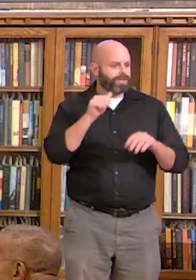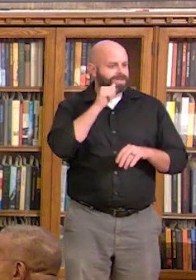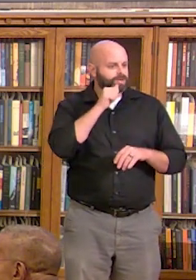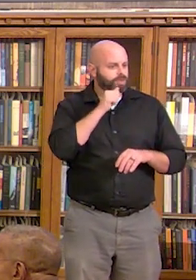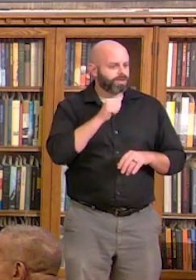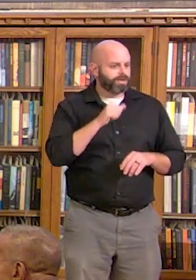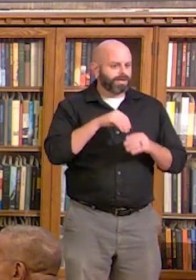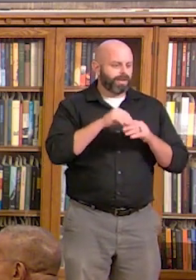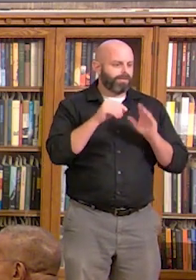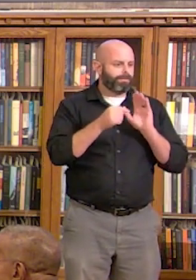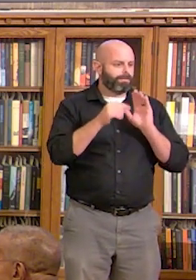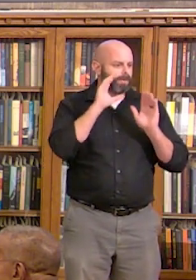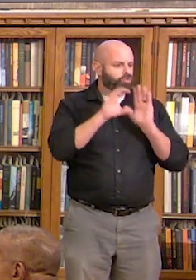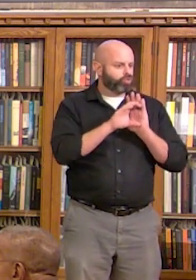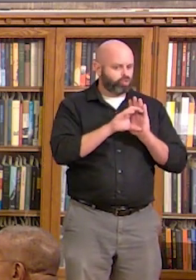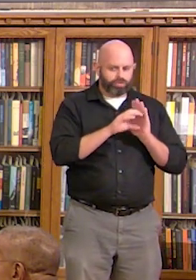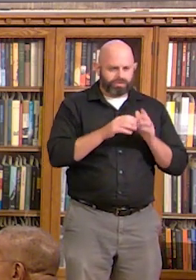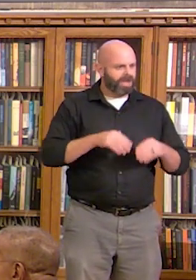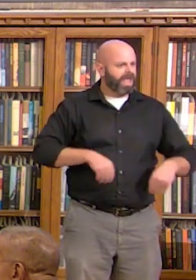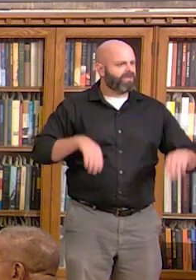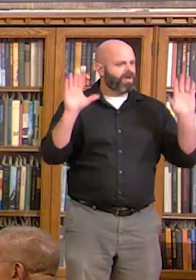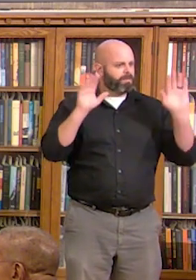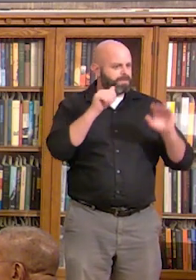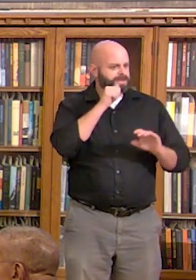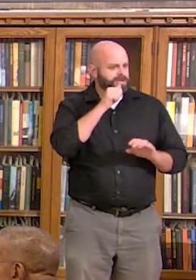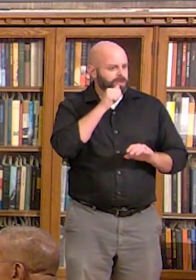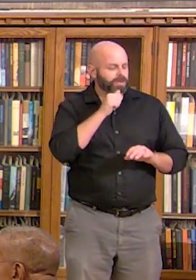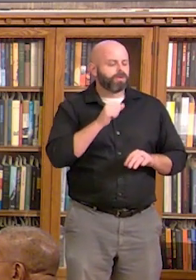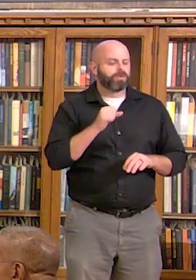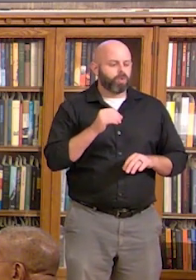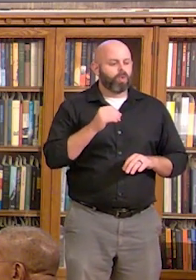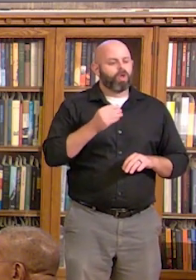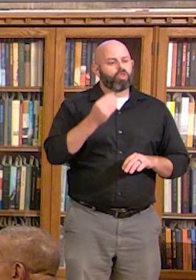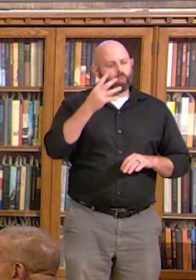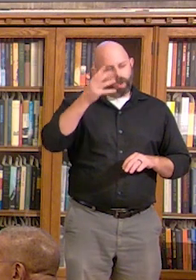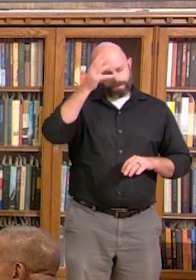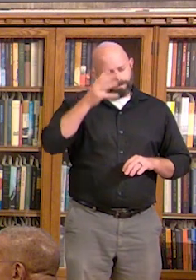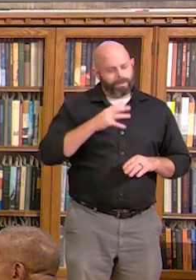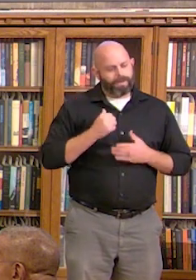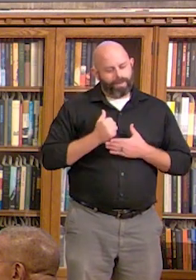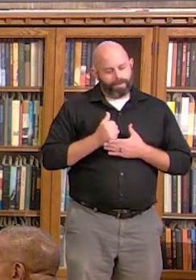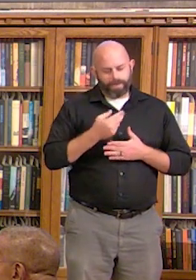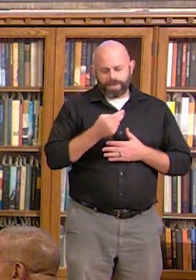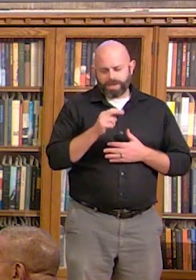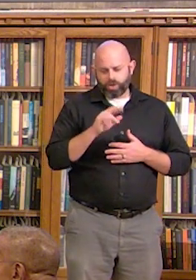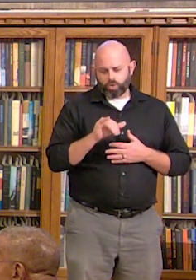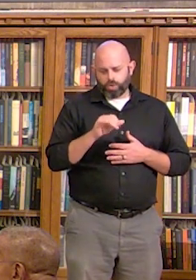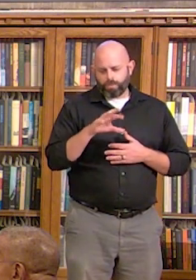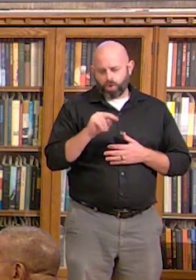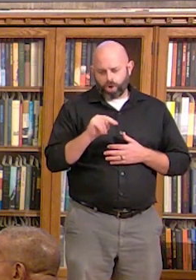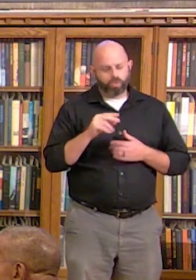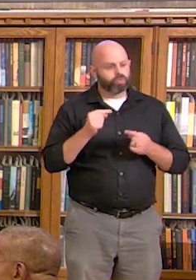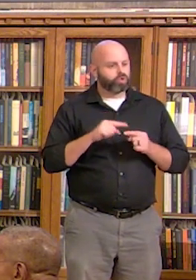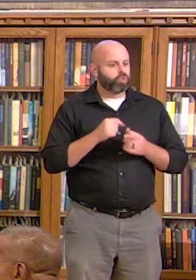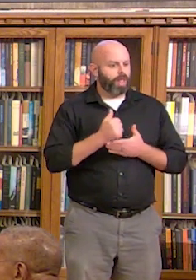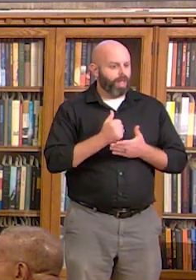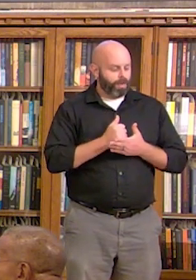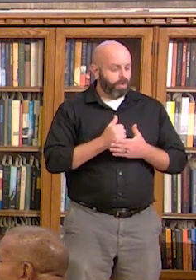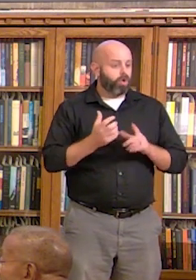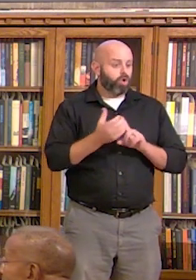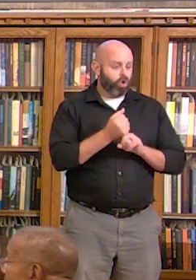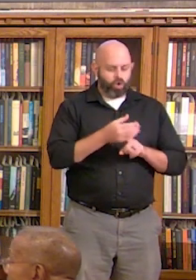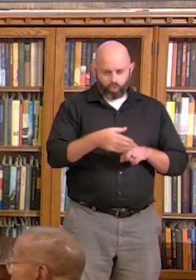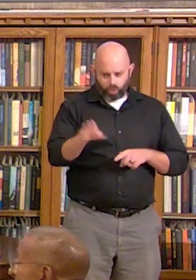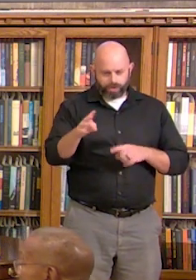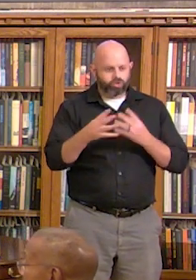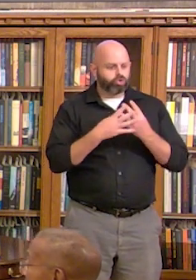secret okay so the white man who was helping Henry Brown he tried to help somebody else he got caught he went to jail for